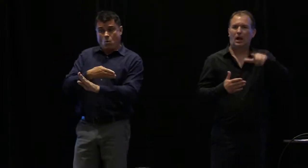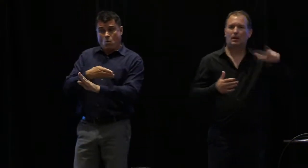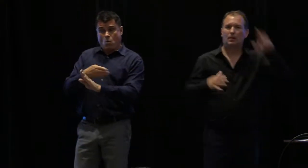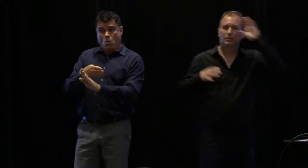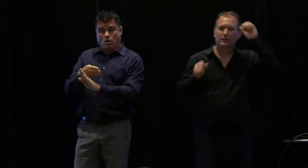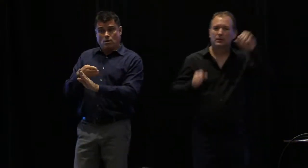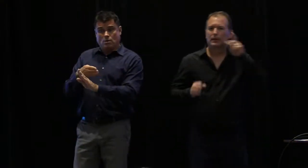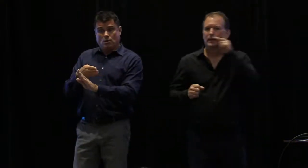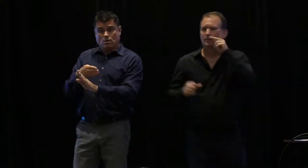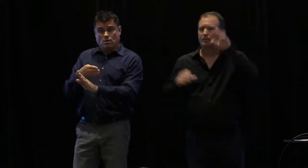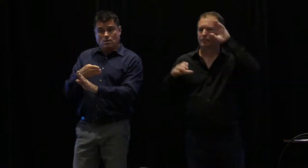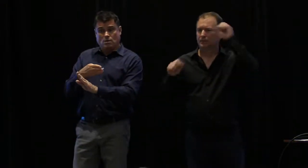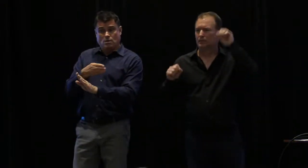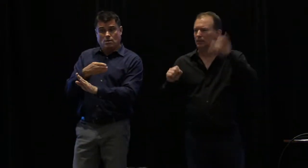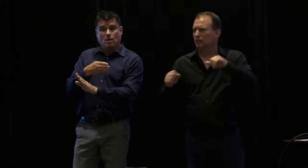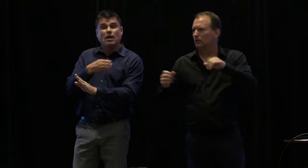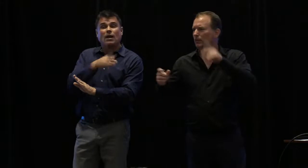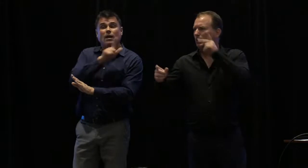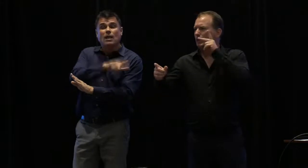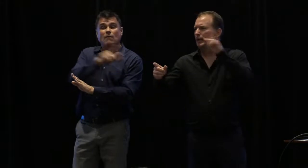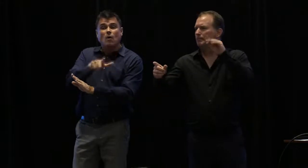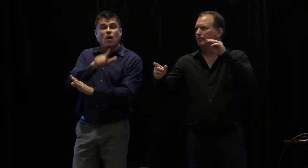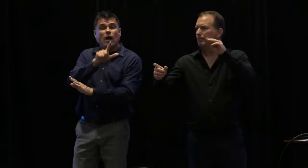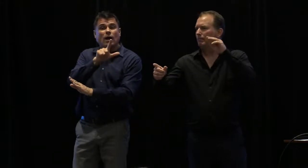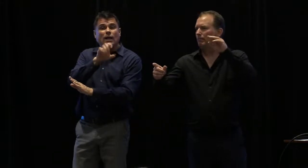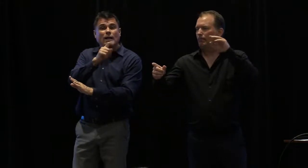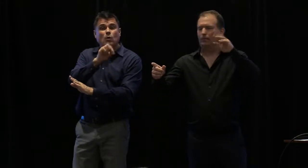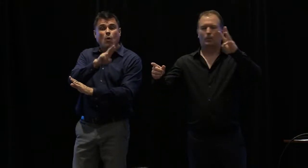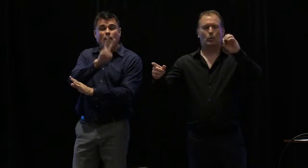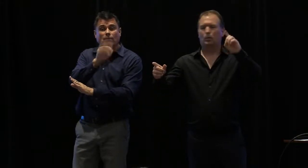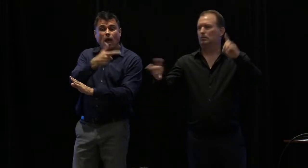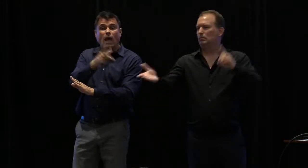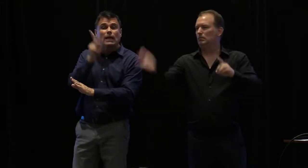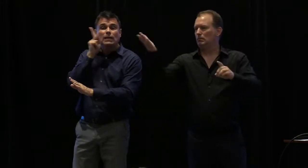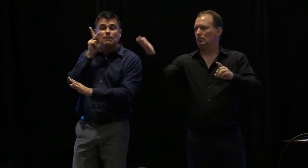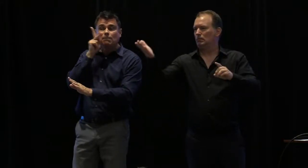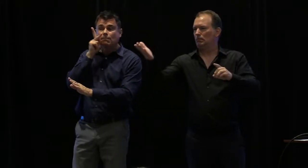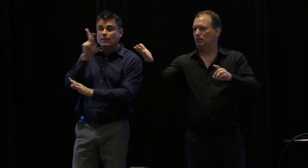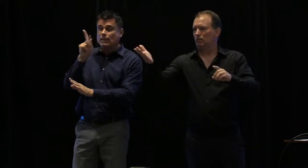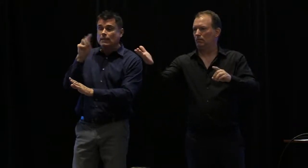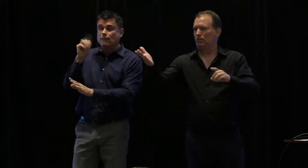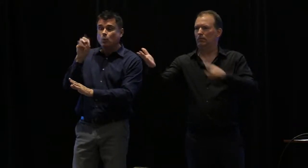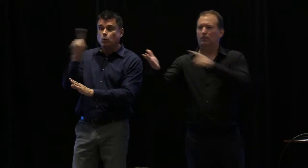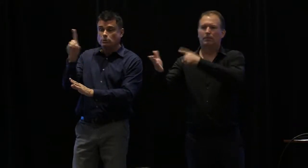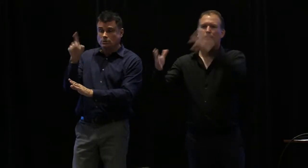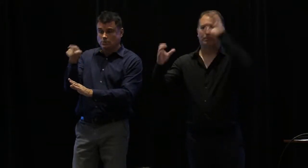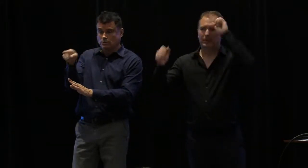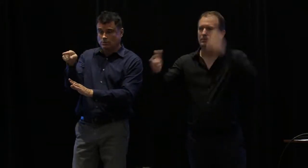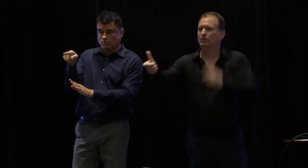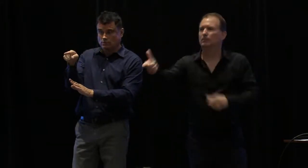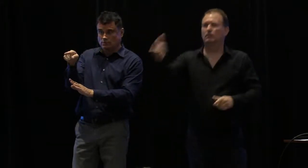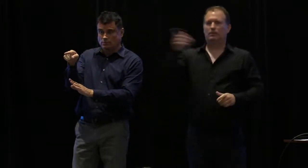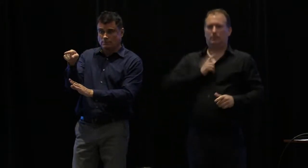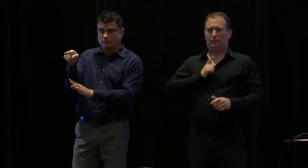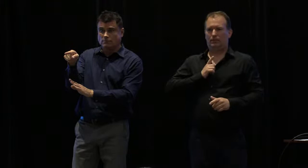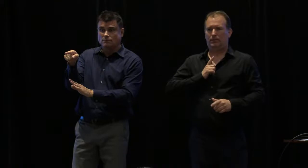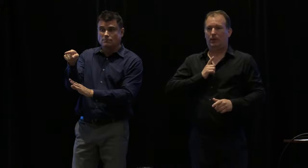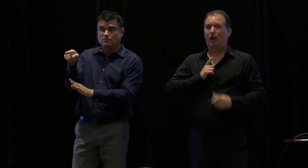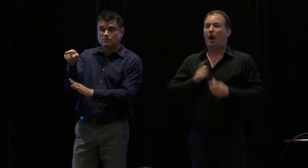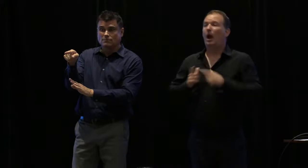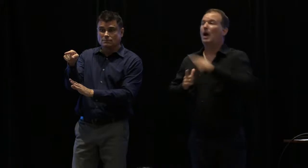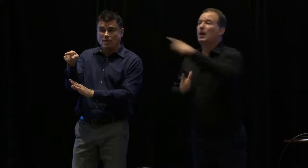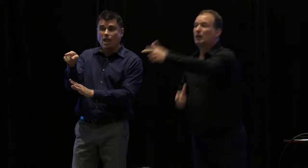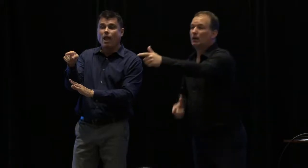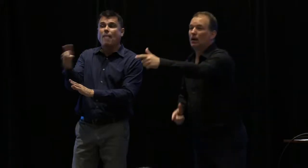previous boards. When Leonore was the president, Craig, we also had Kim Wood, who was the